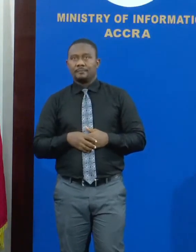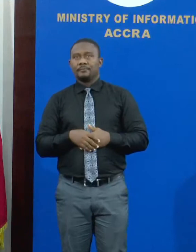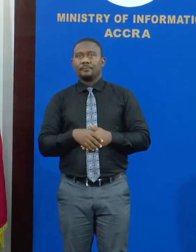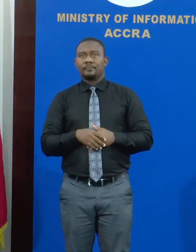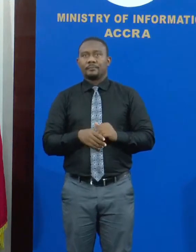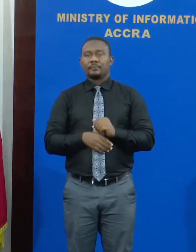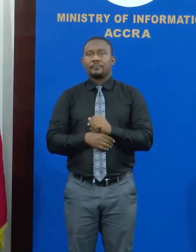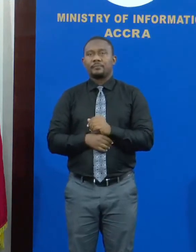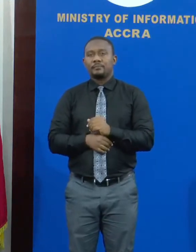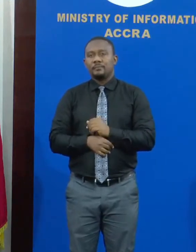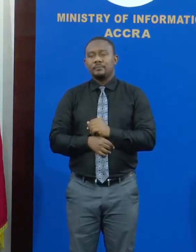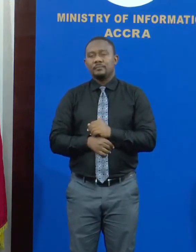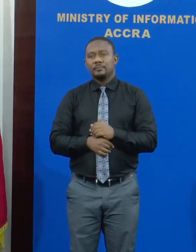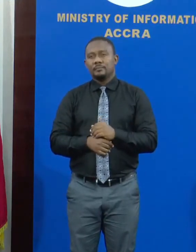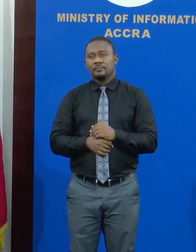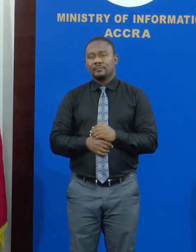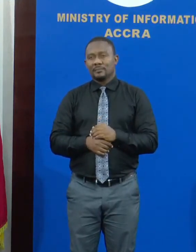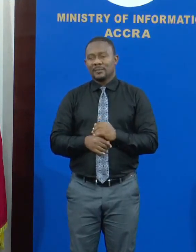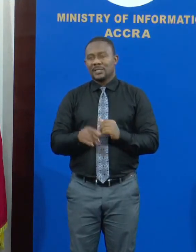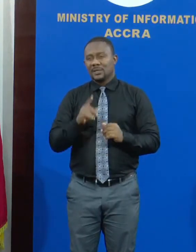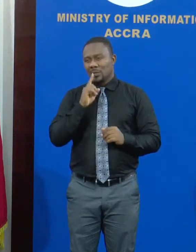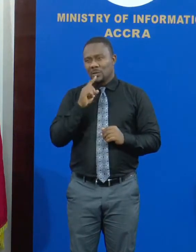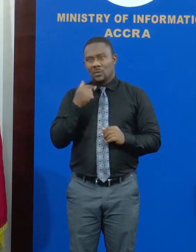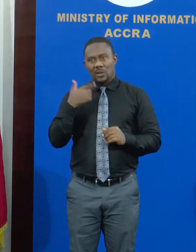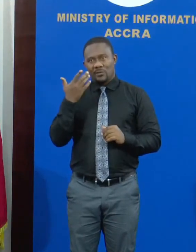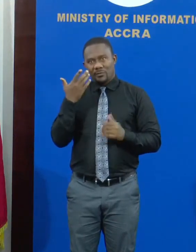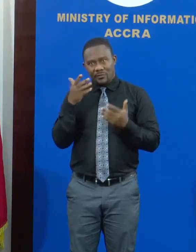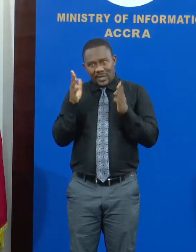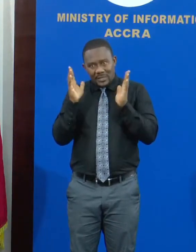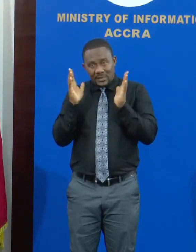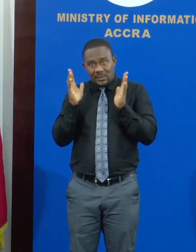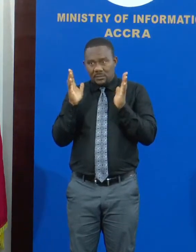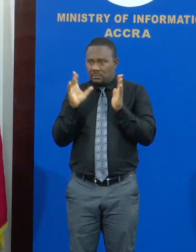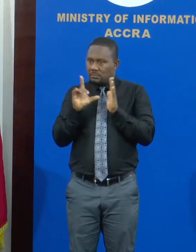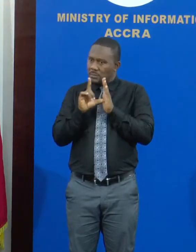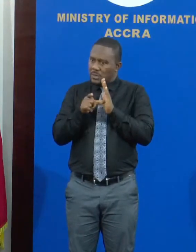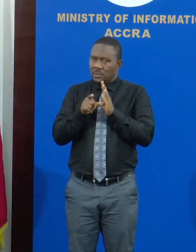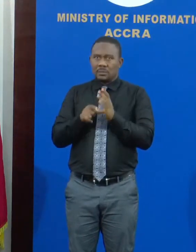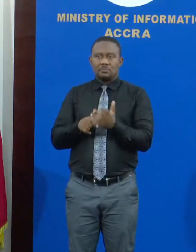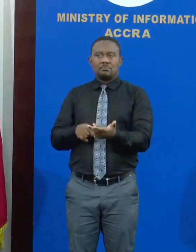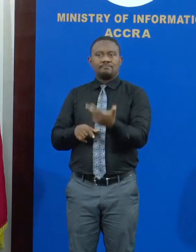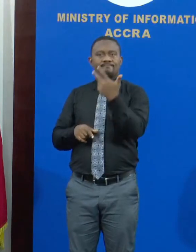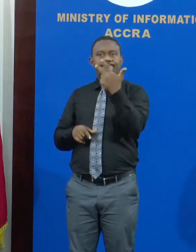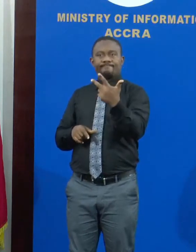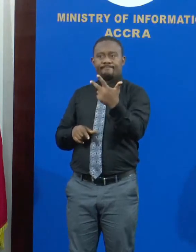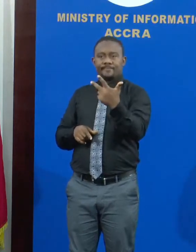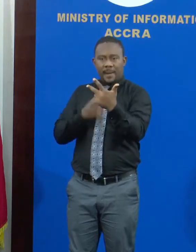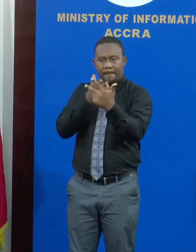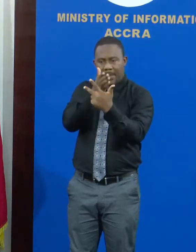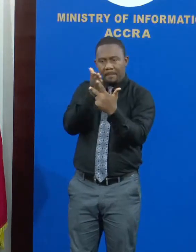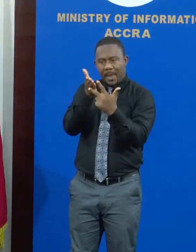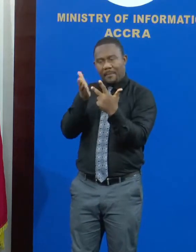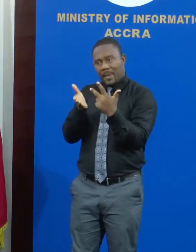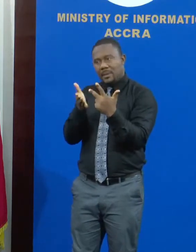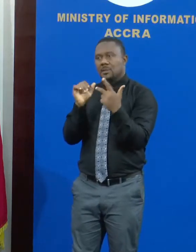out. So once you assemble these four things, then we've given you three avenues to get this